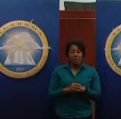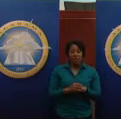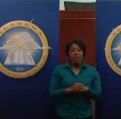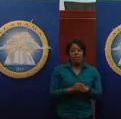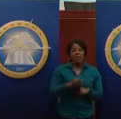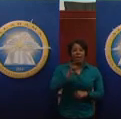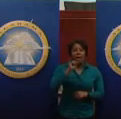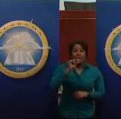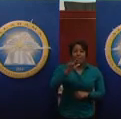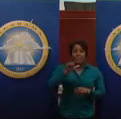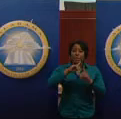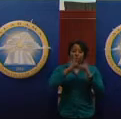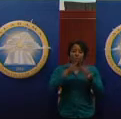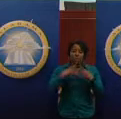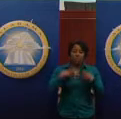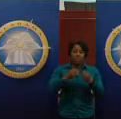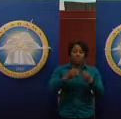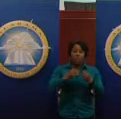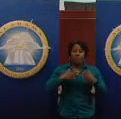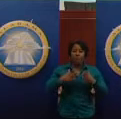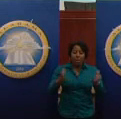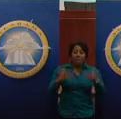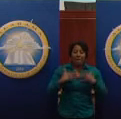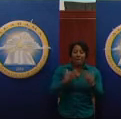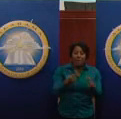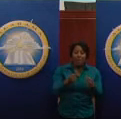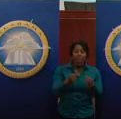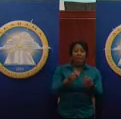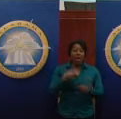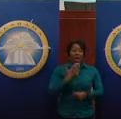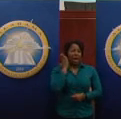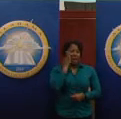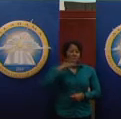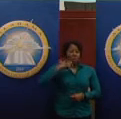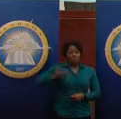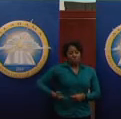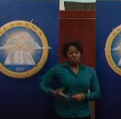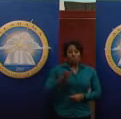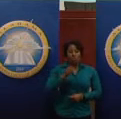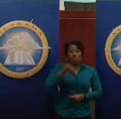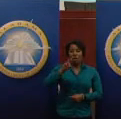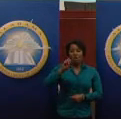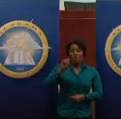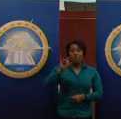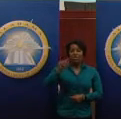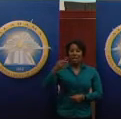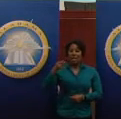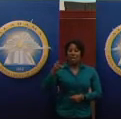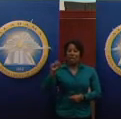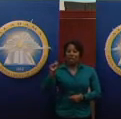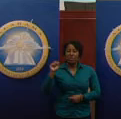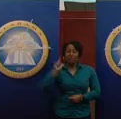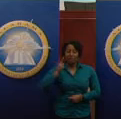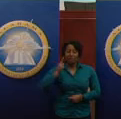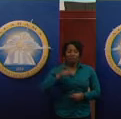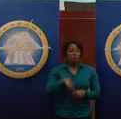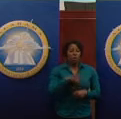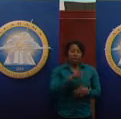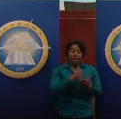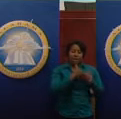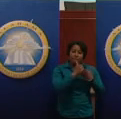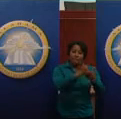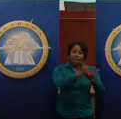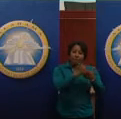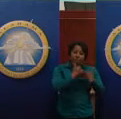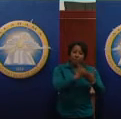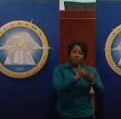the Alabama Department of Public Health, and I'll be introducing our state health officer, Dr. Scott Harris, in just a little bit. They've been with us every step of the way and continue to